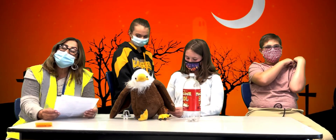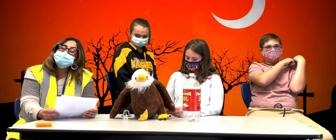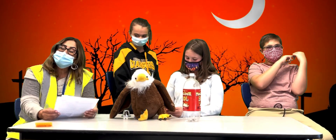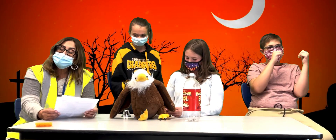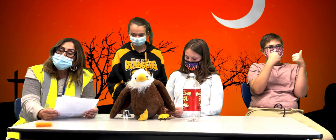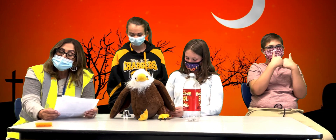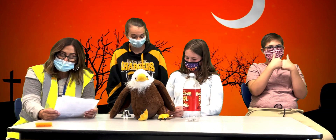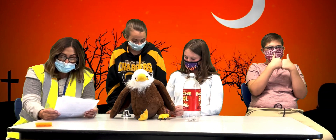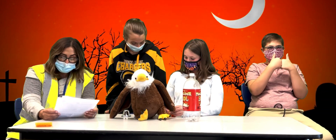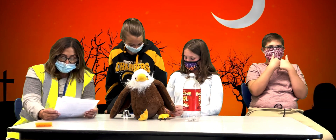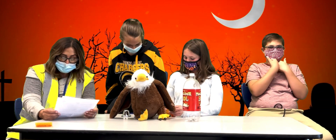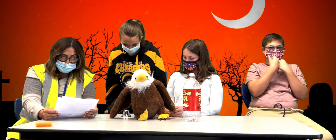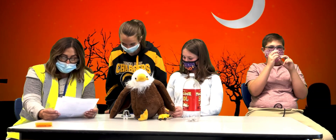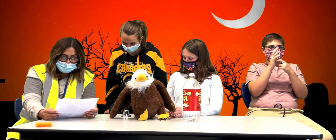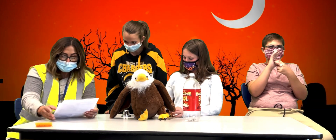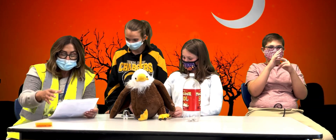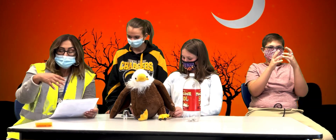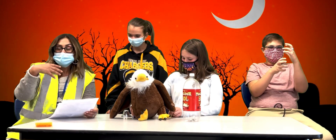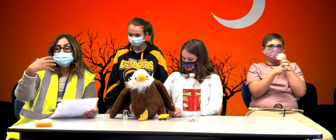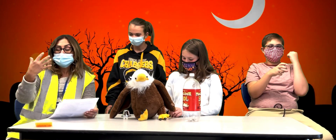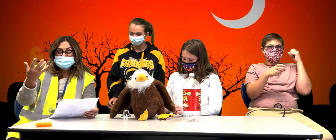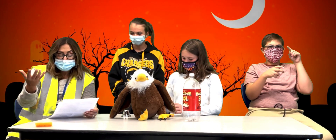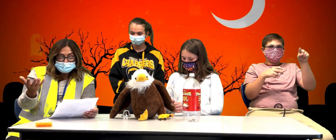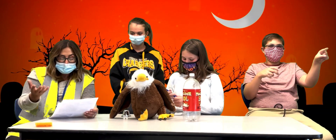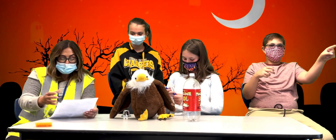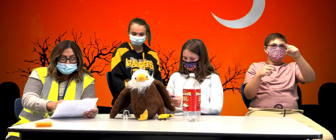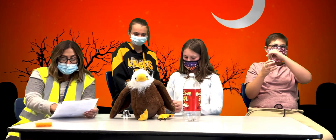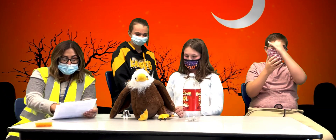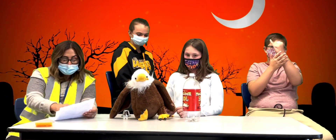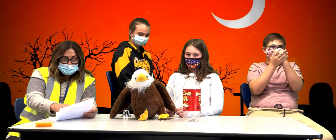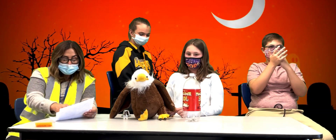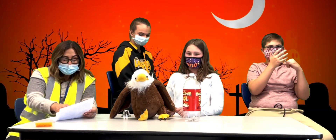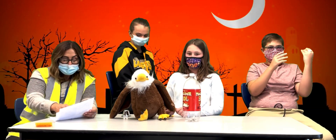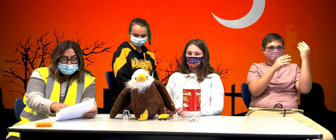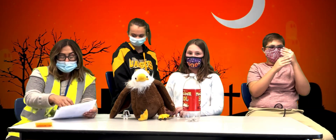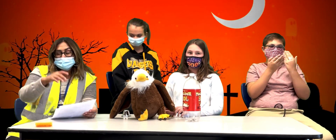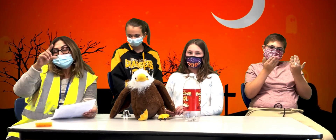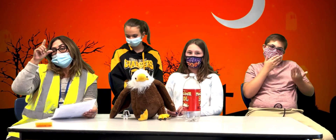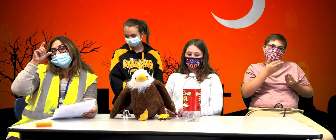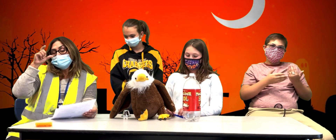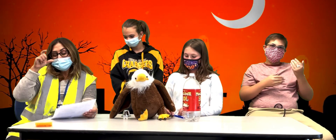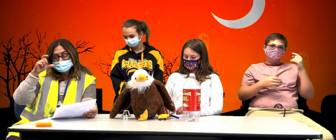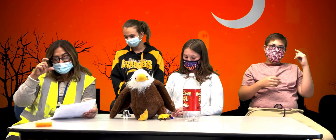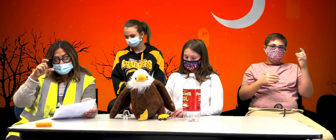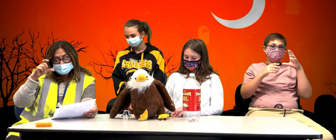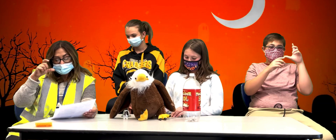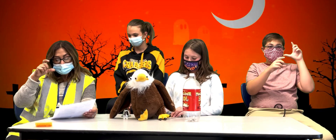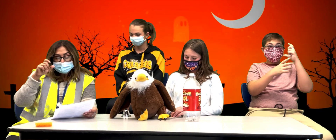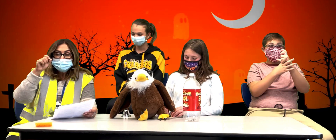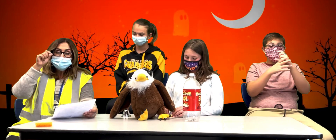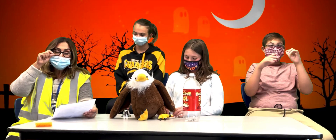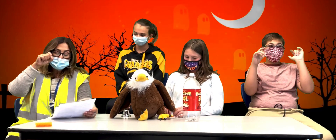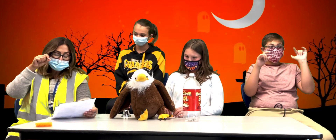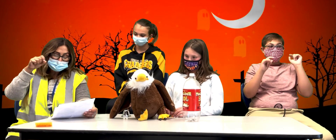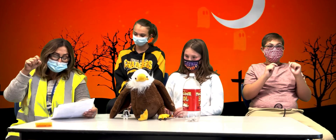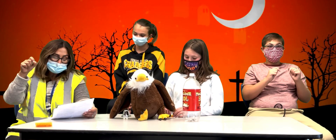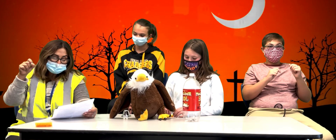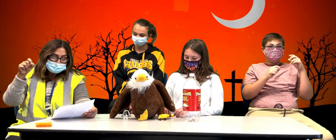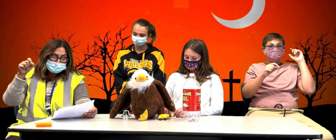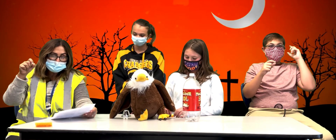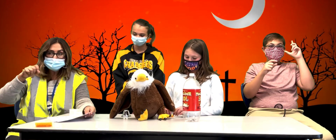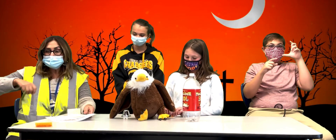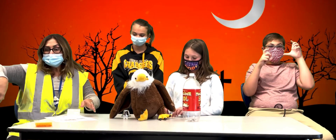an opportunity for you to draw something, take a picture, write